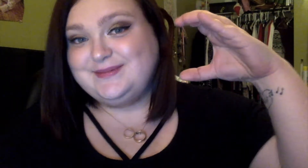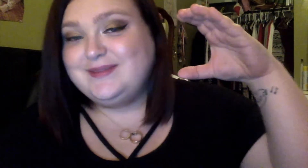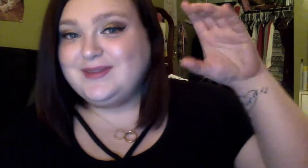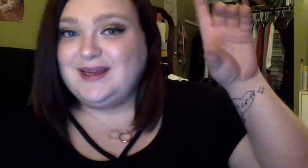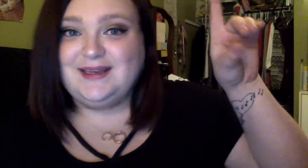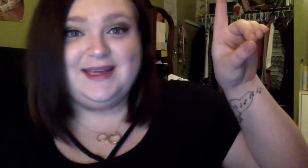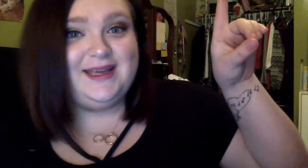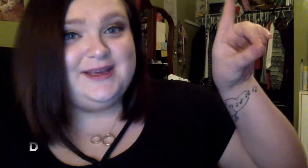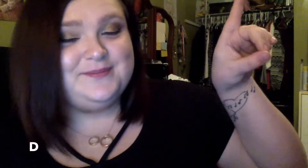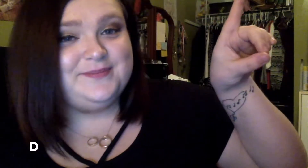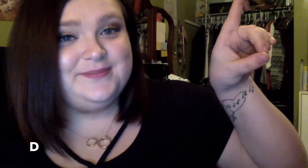D.